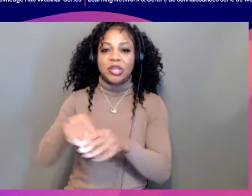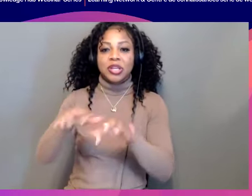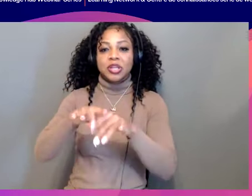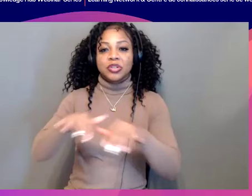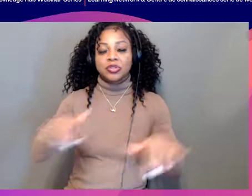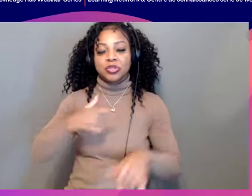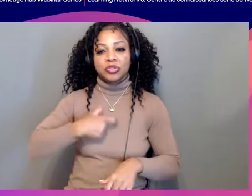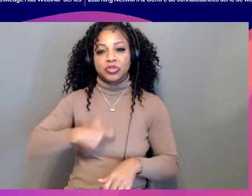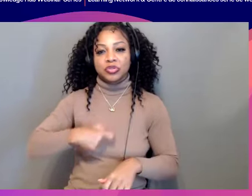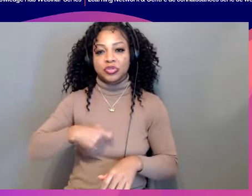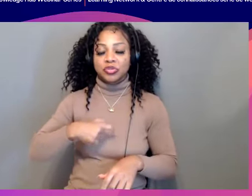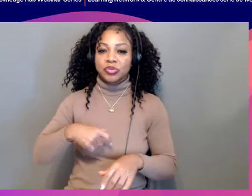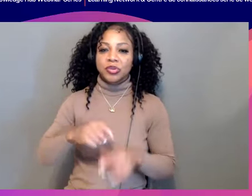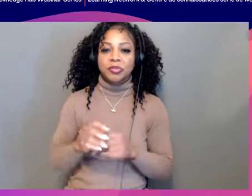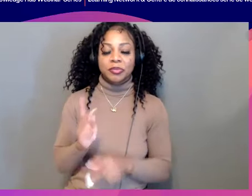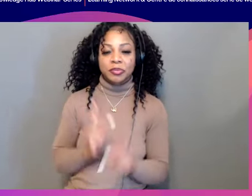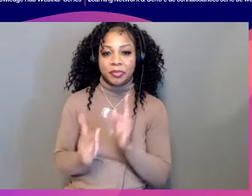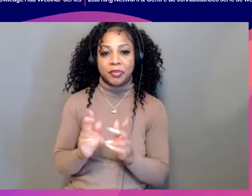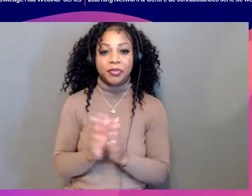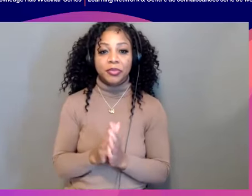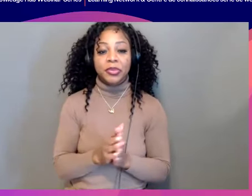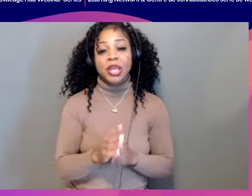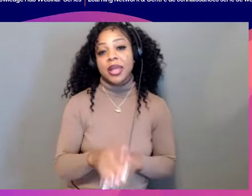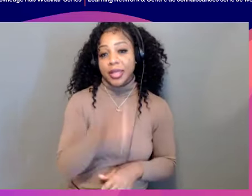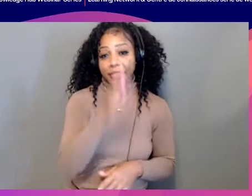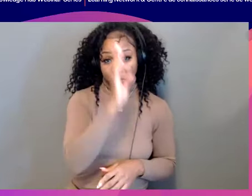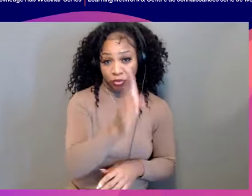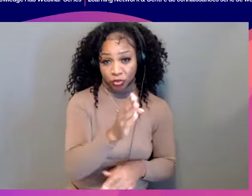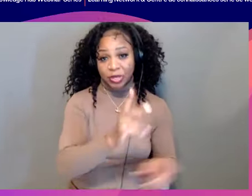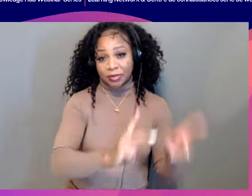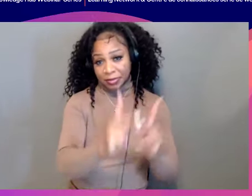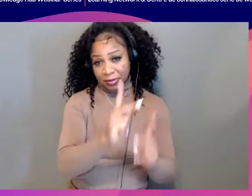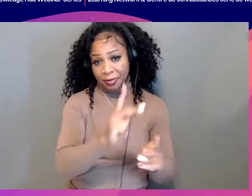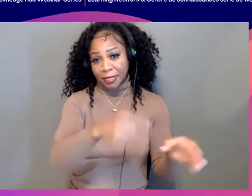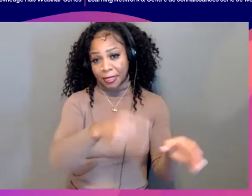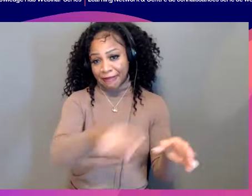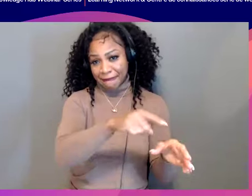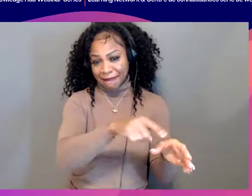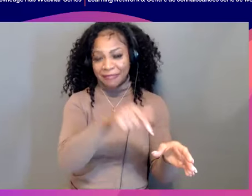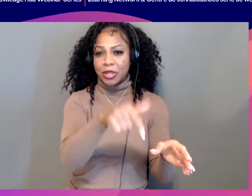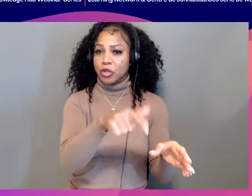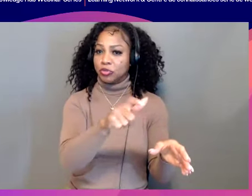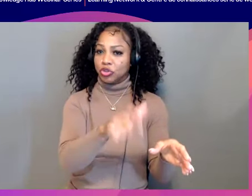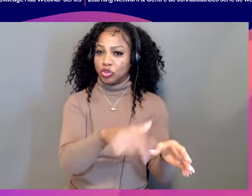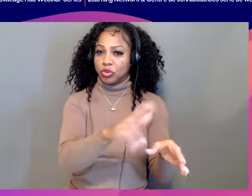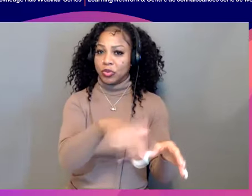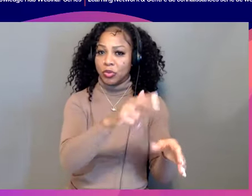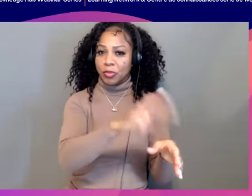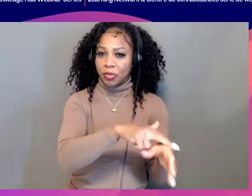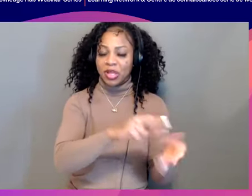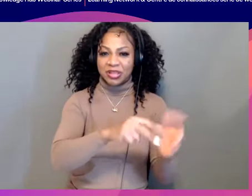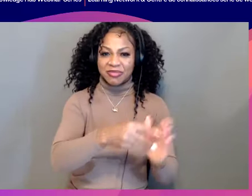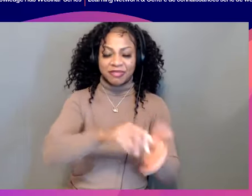people. And heteronormativity, which is the assumption that heterosexuality is the default, marginalizing